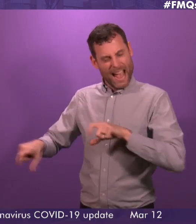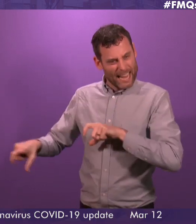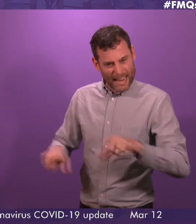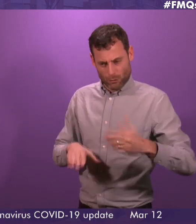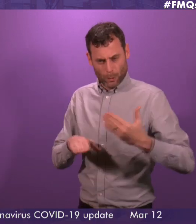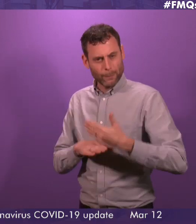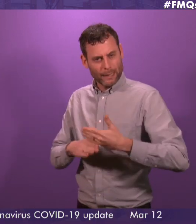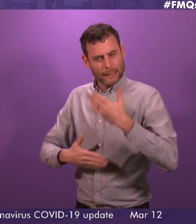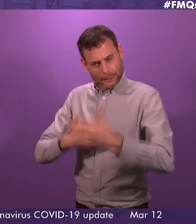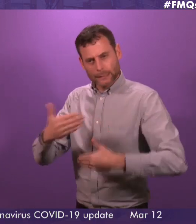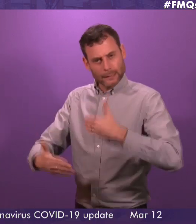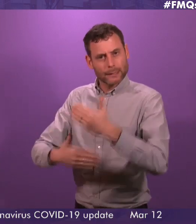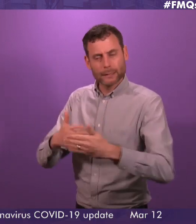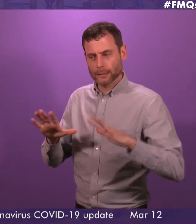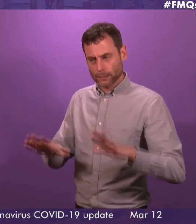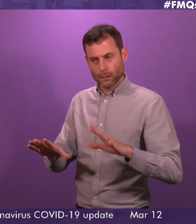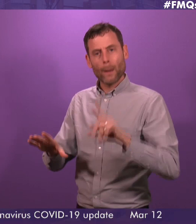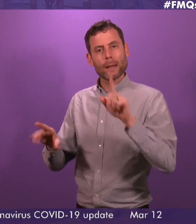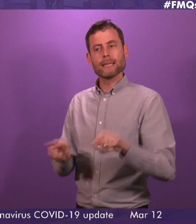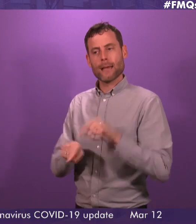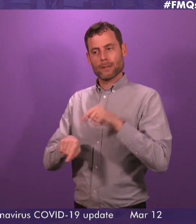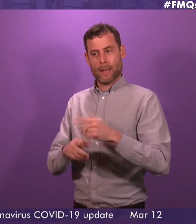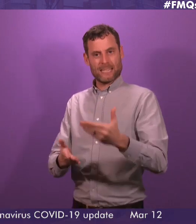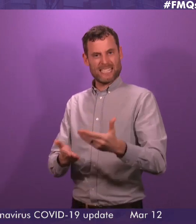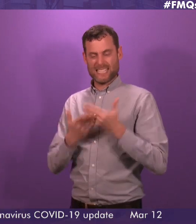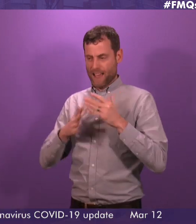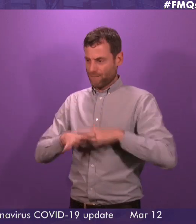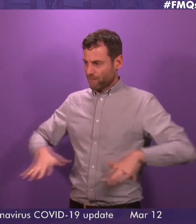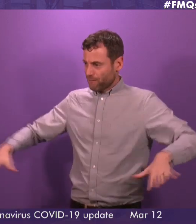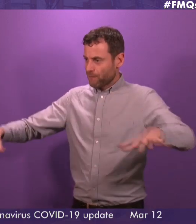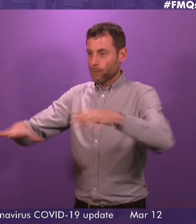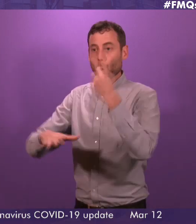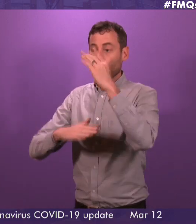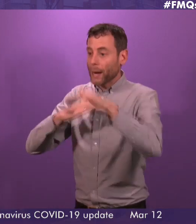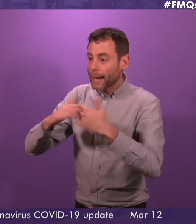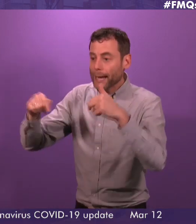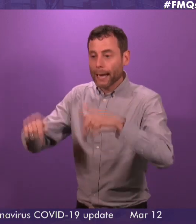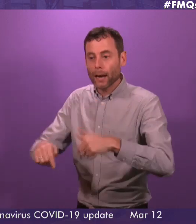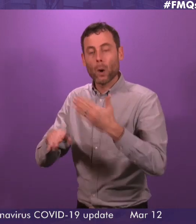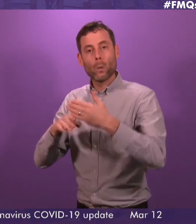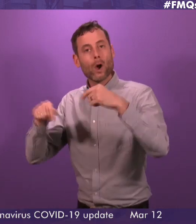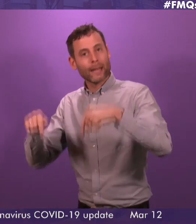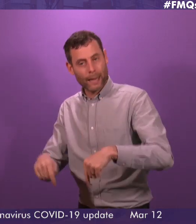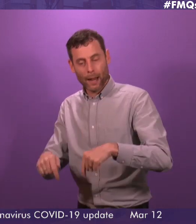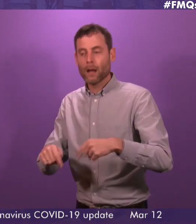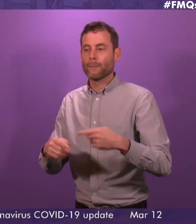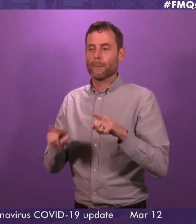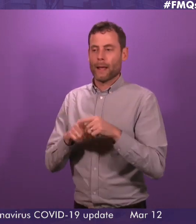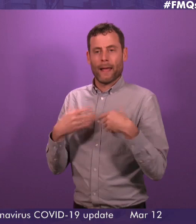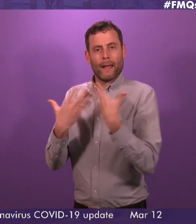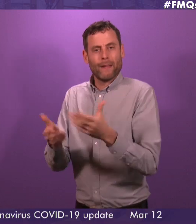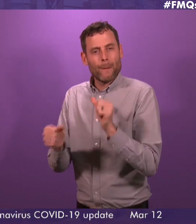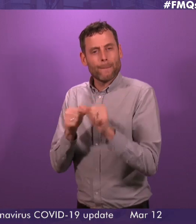at Holyrood and to provide everyone who works in and around this building or in our local offices with the best advice possible.